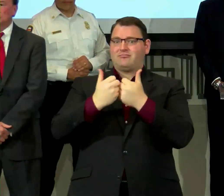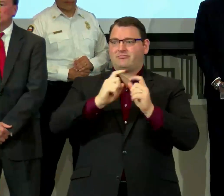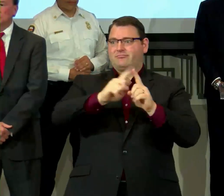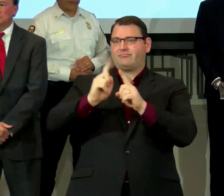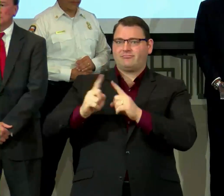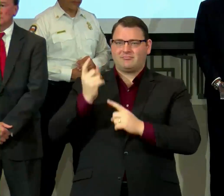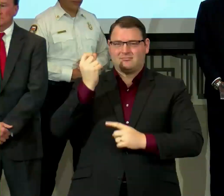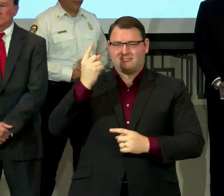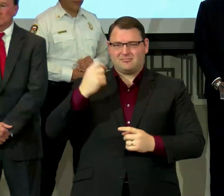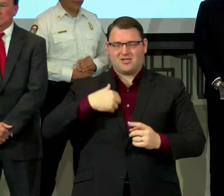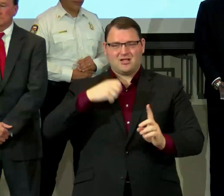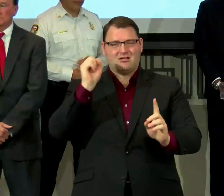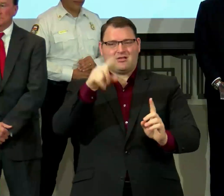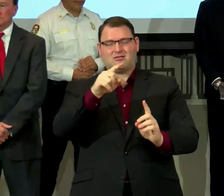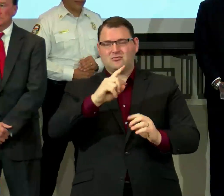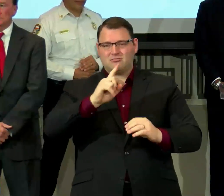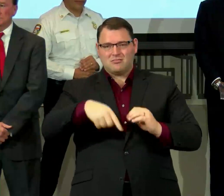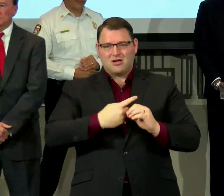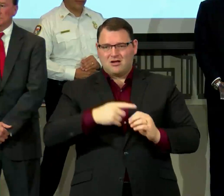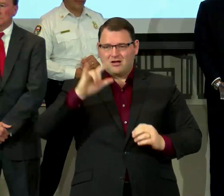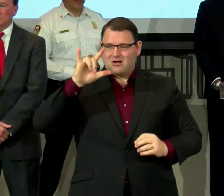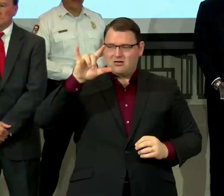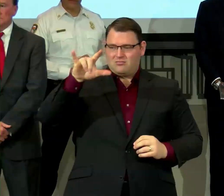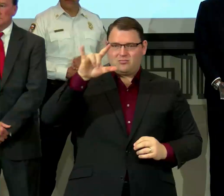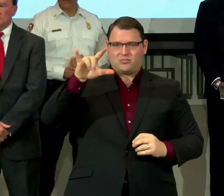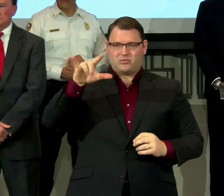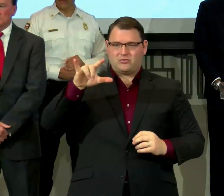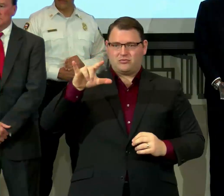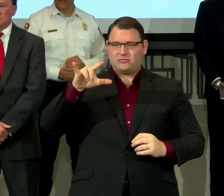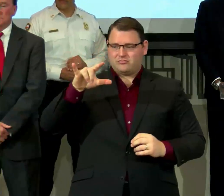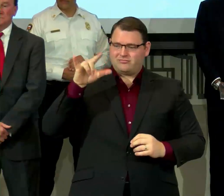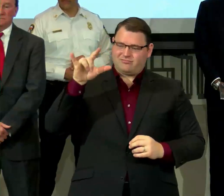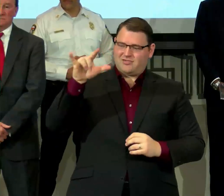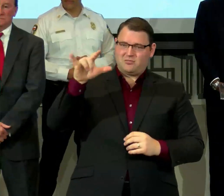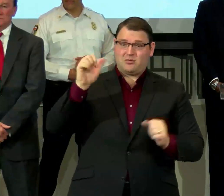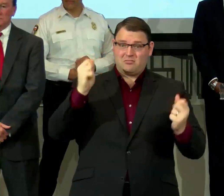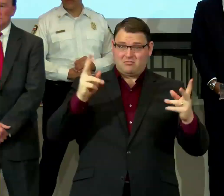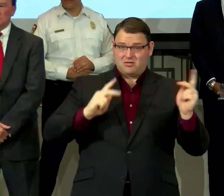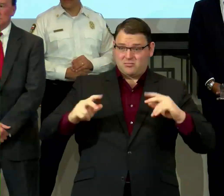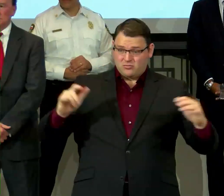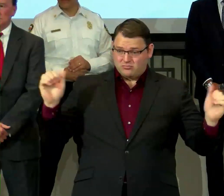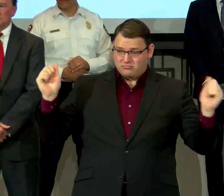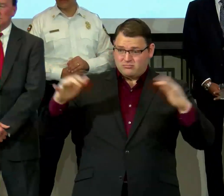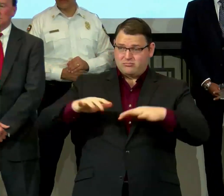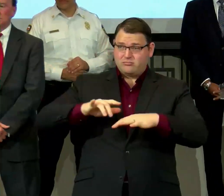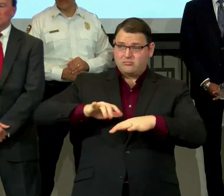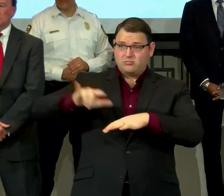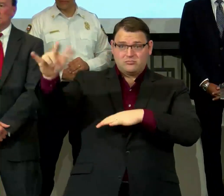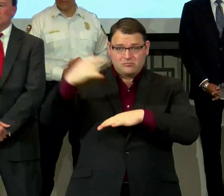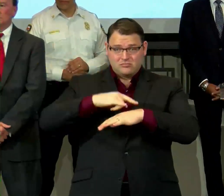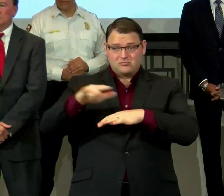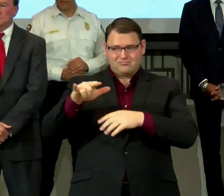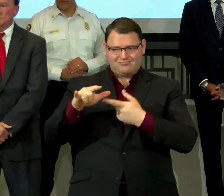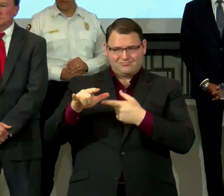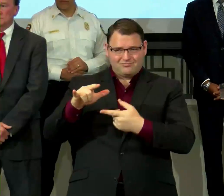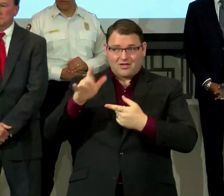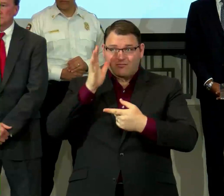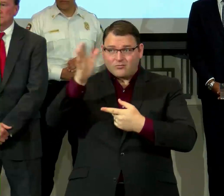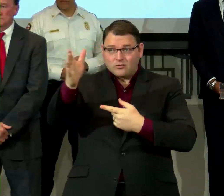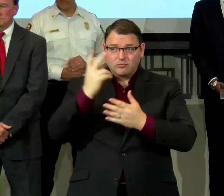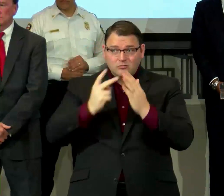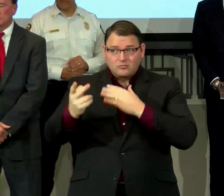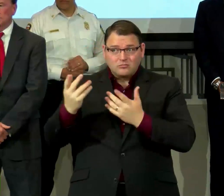with airport travel that we're seeing overall right now and the future when this is done, and how the PFC